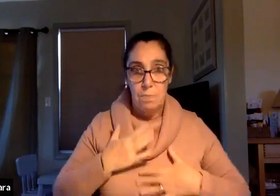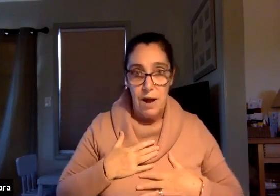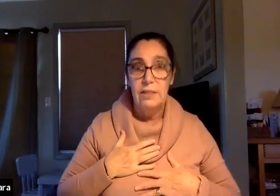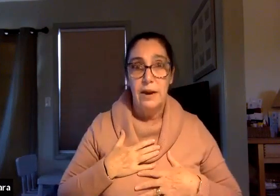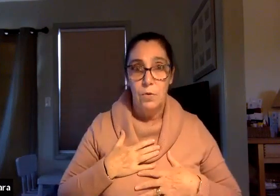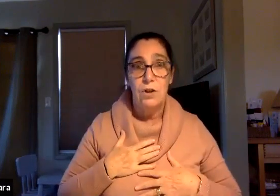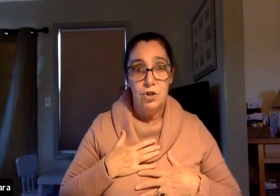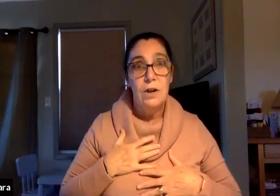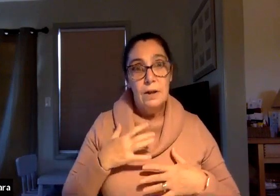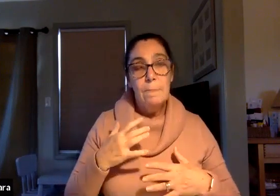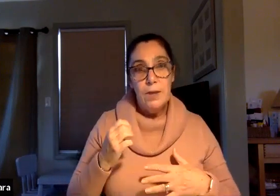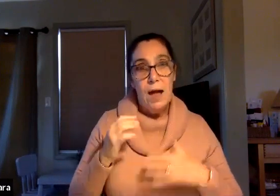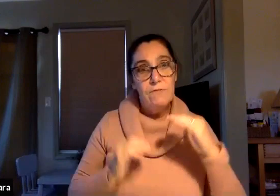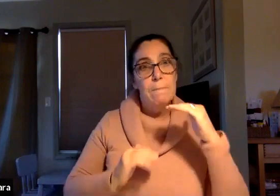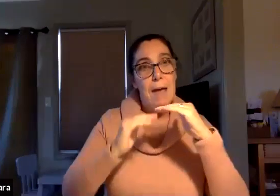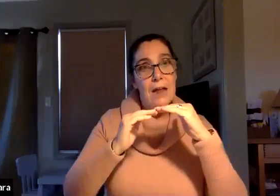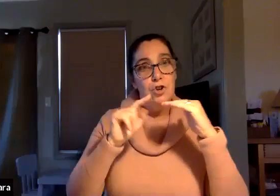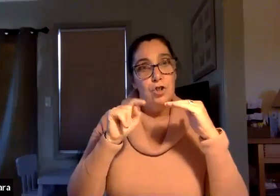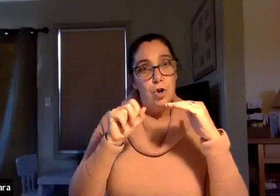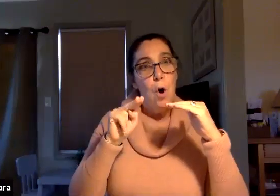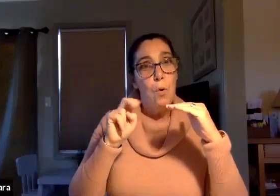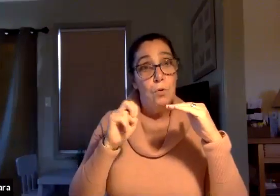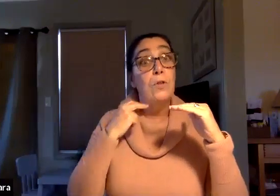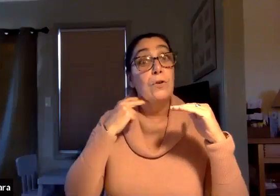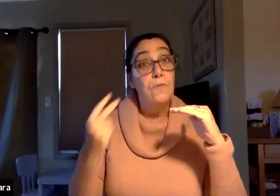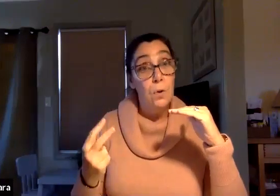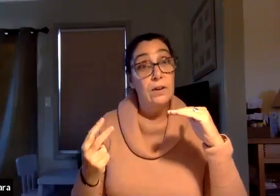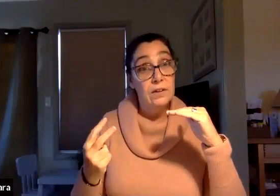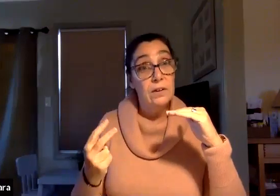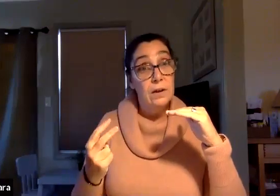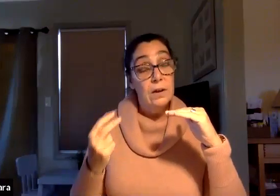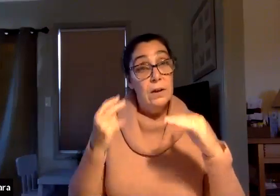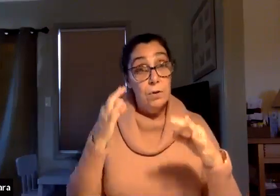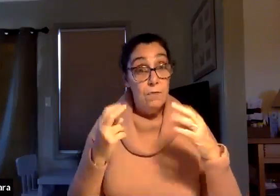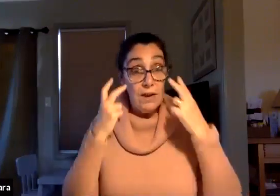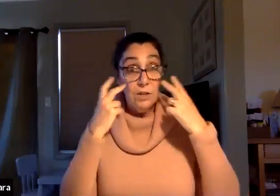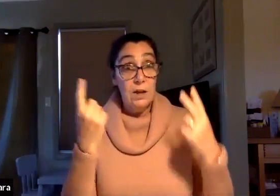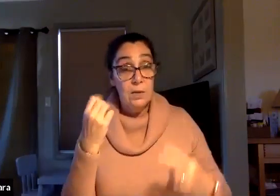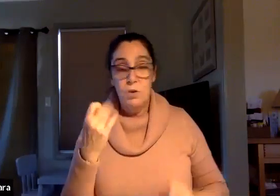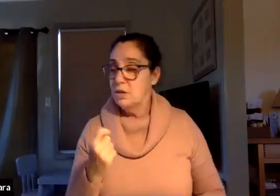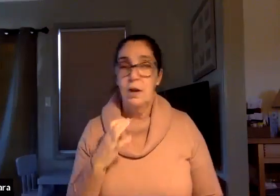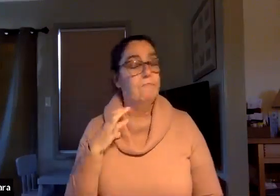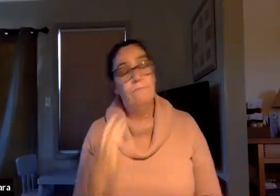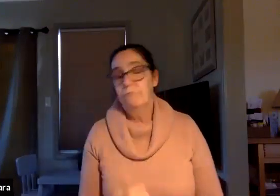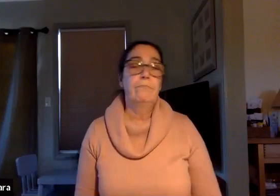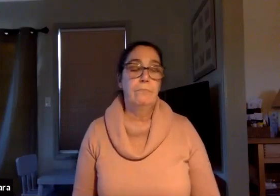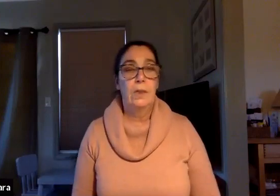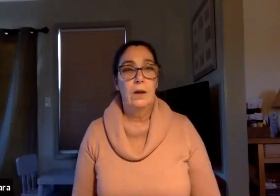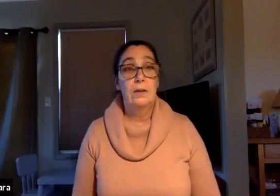body language, you have to match the tone with your voice. So if I saw someone say, I'd say,